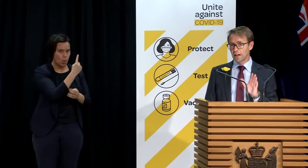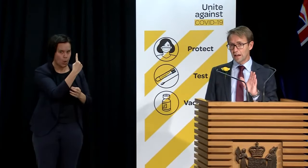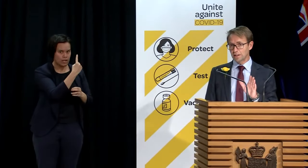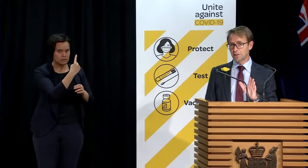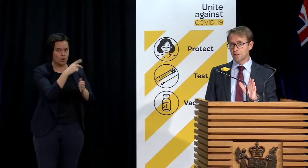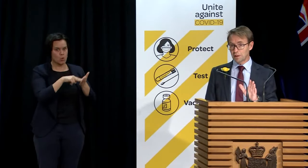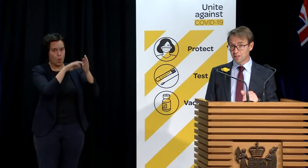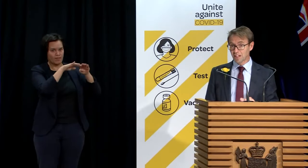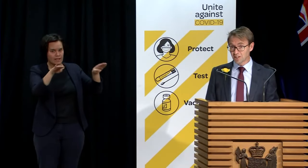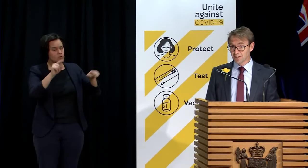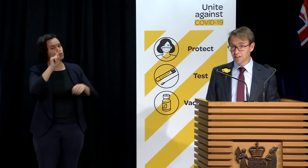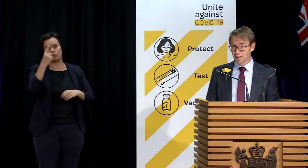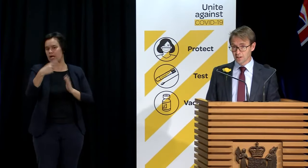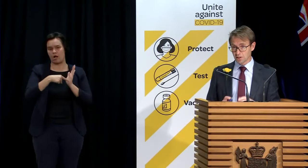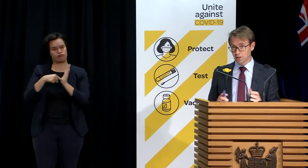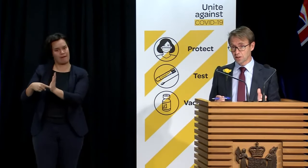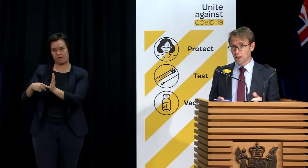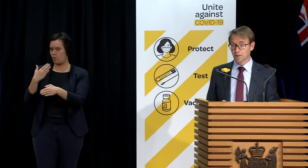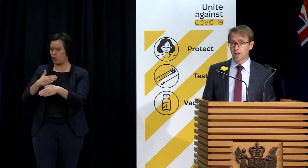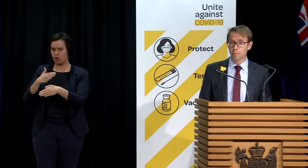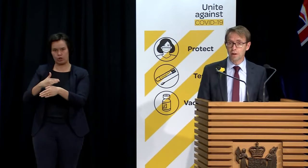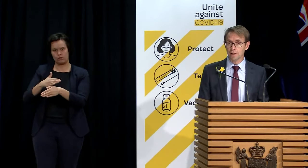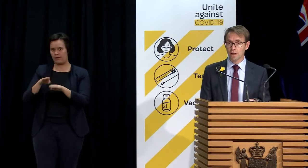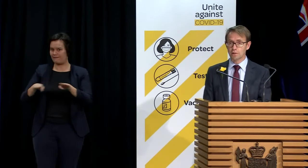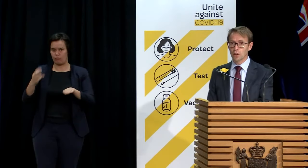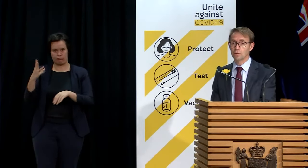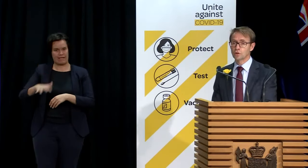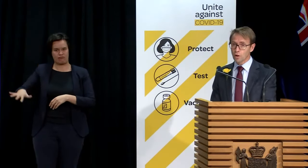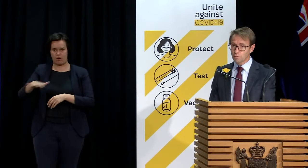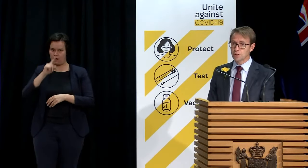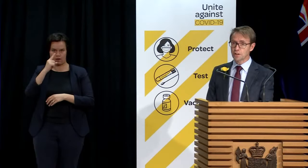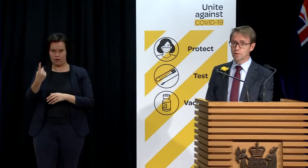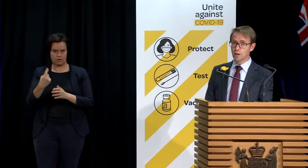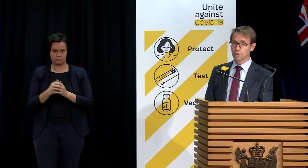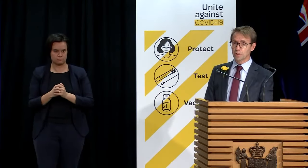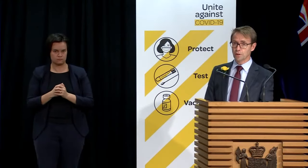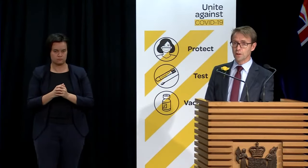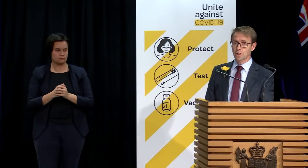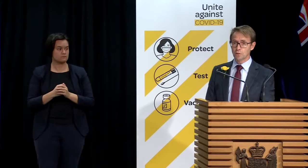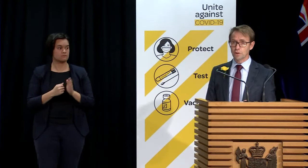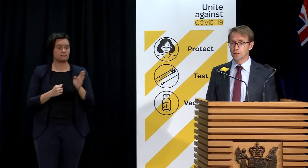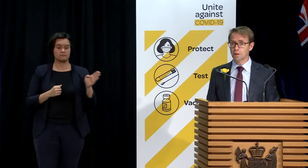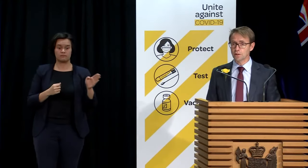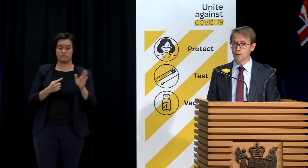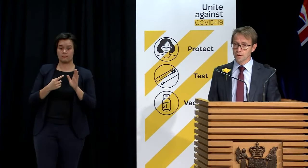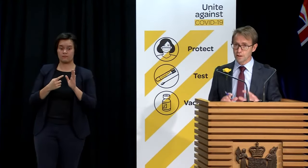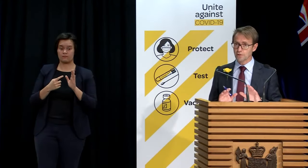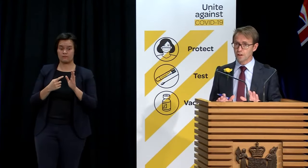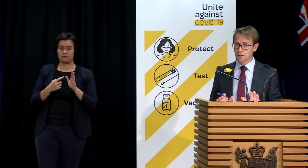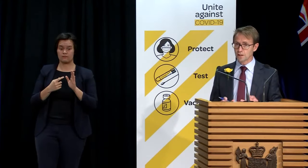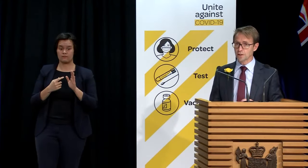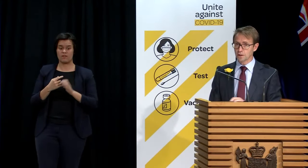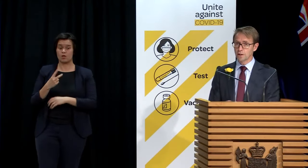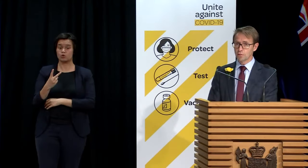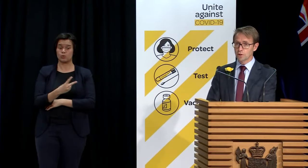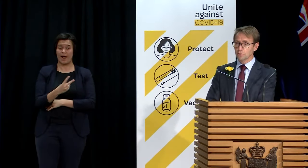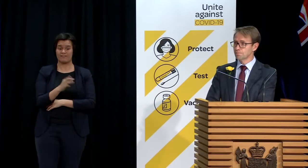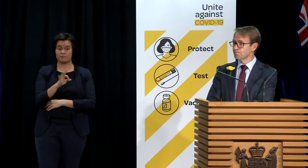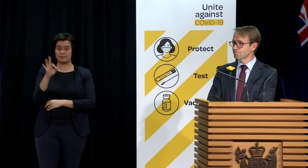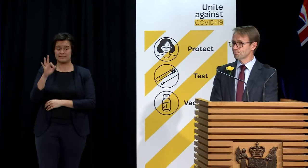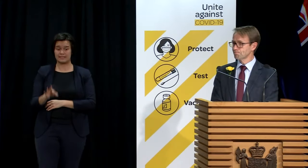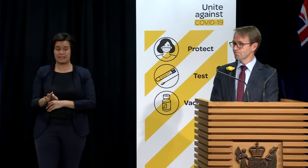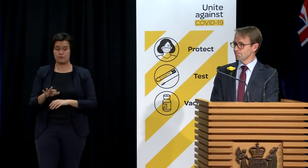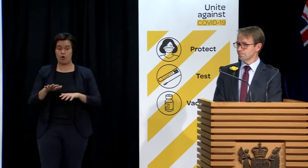Makaurau had been tested since the start of the outbreak, and over 12% of our Pacific community there. So I think that's a fantastic